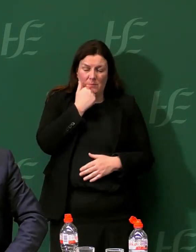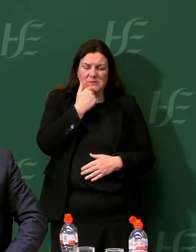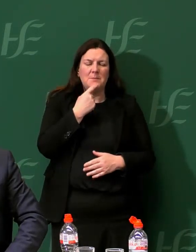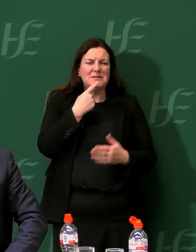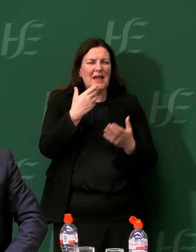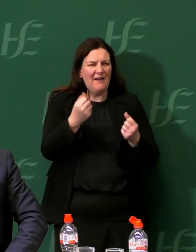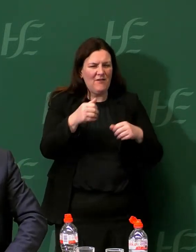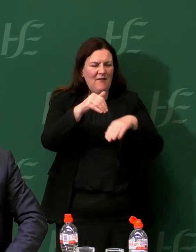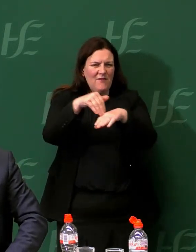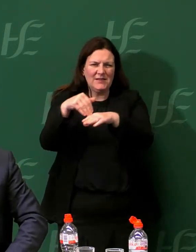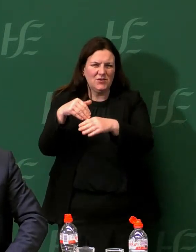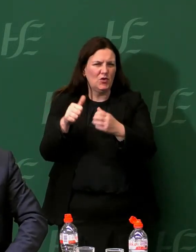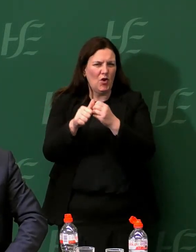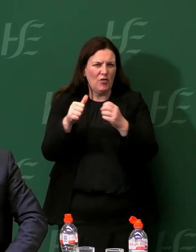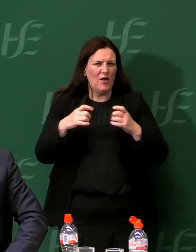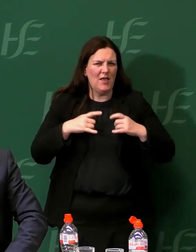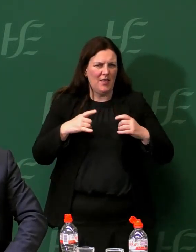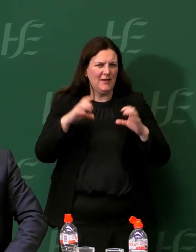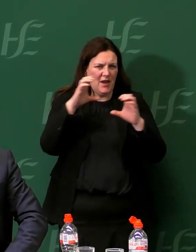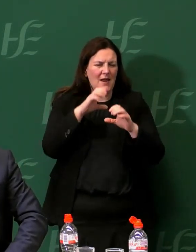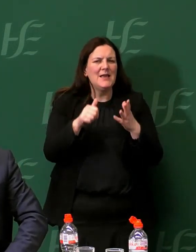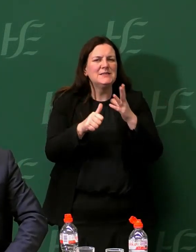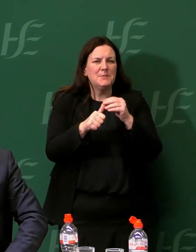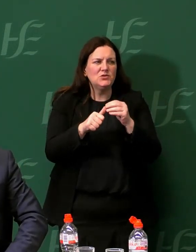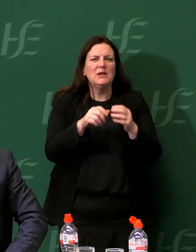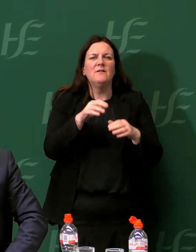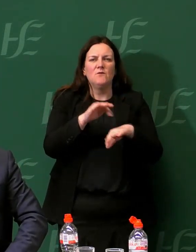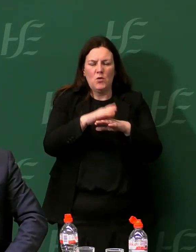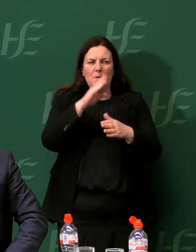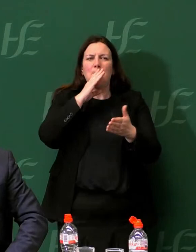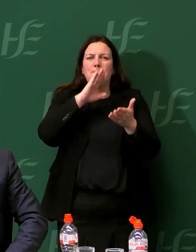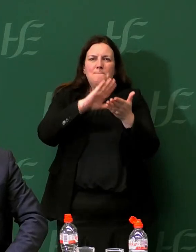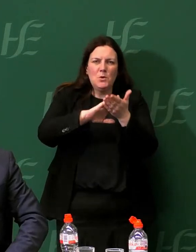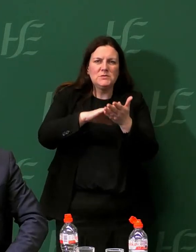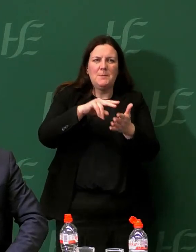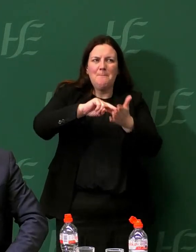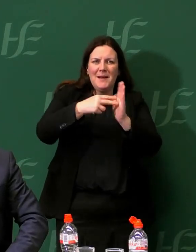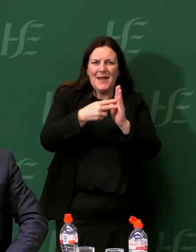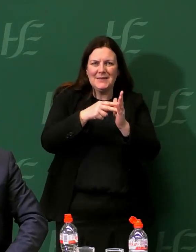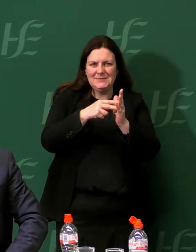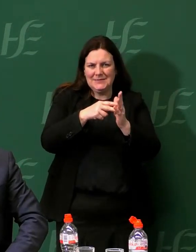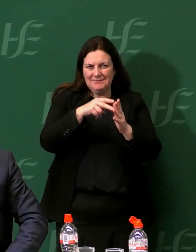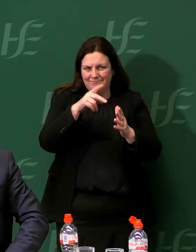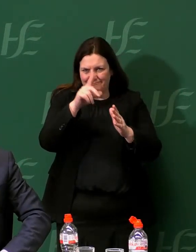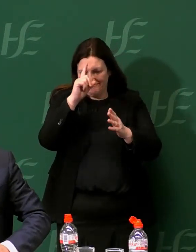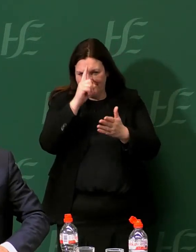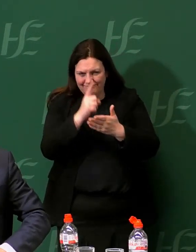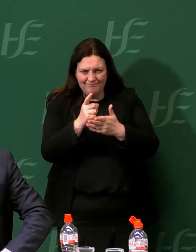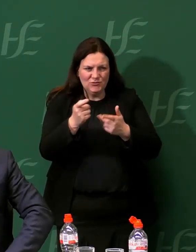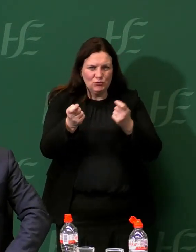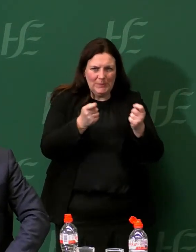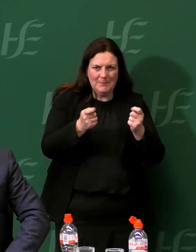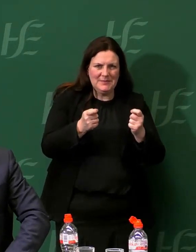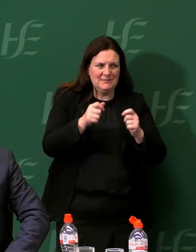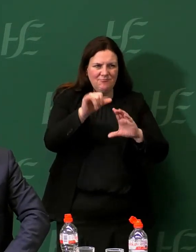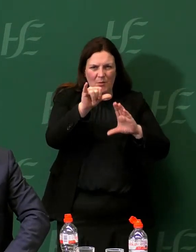other healthcare and particularly elective care. So there's not a magic definitive number where we say we're